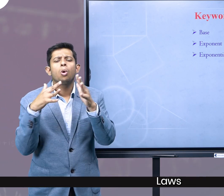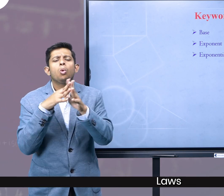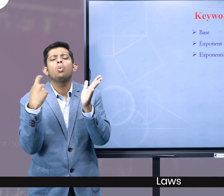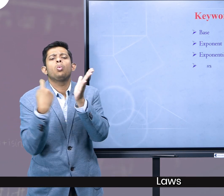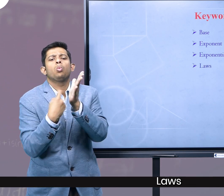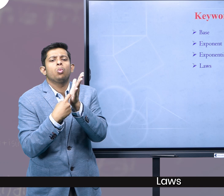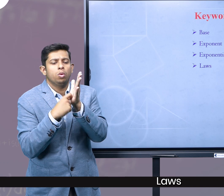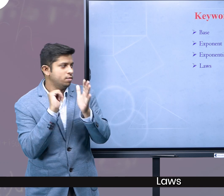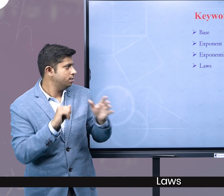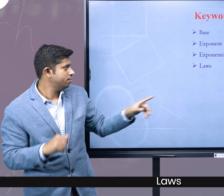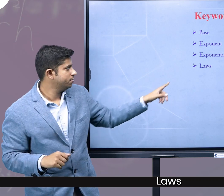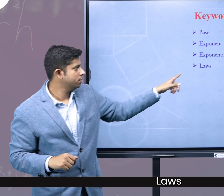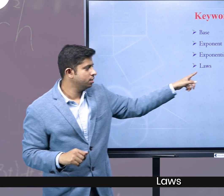laws,